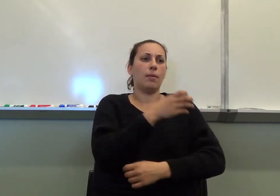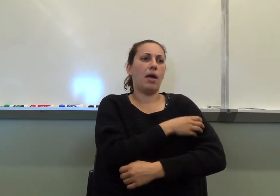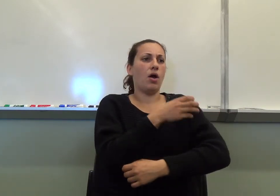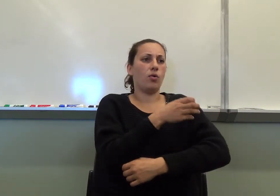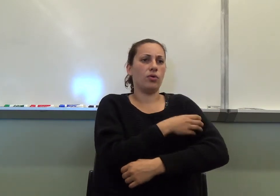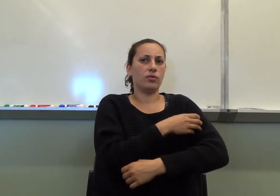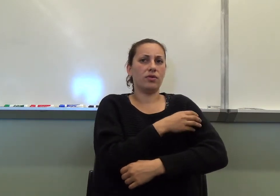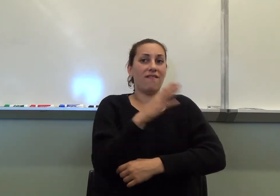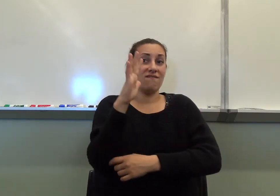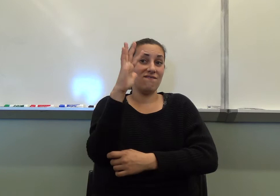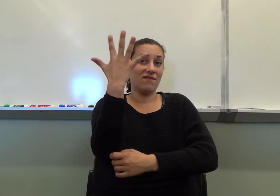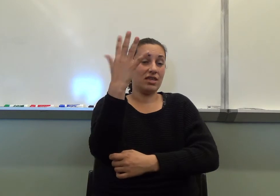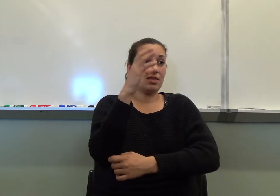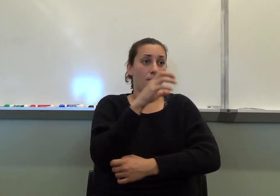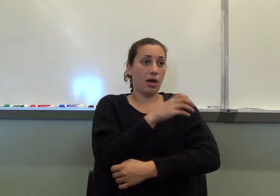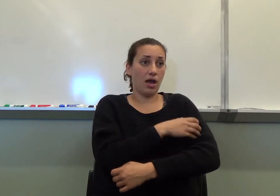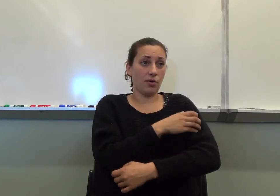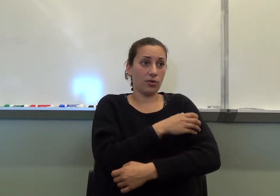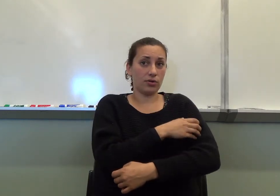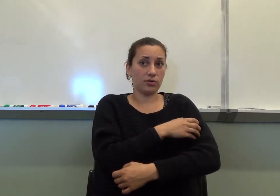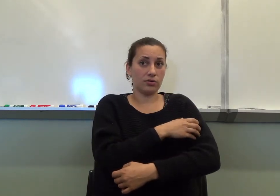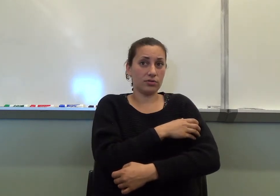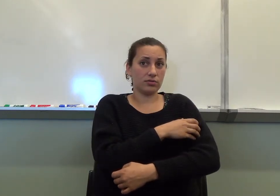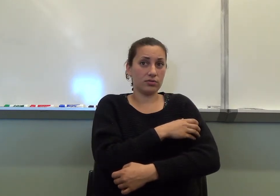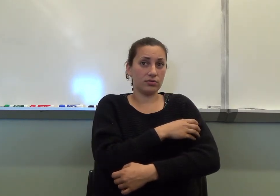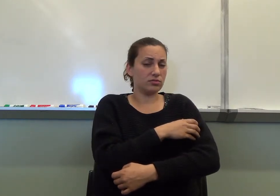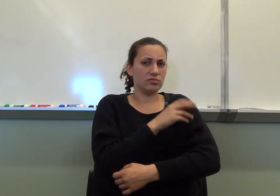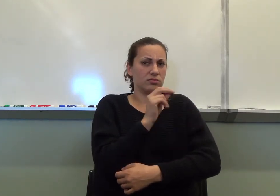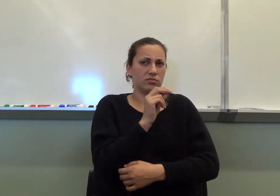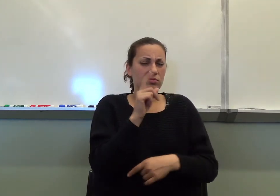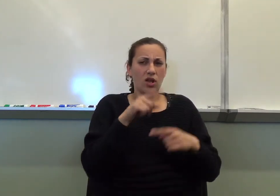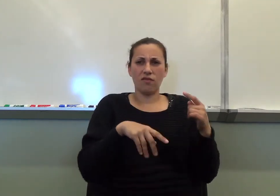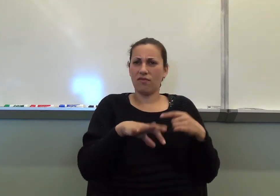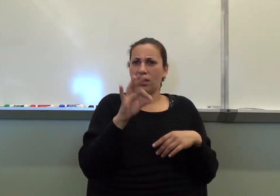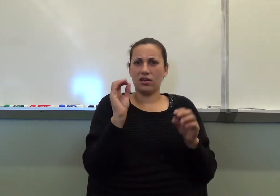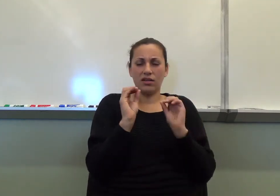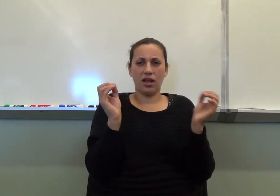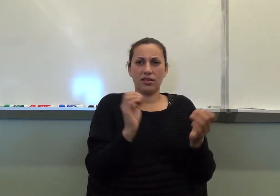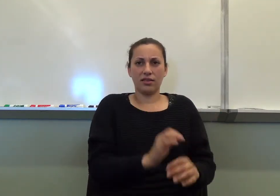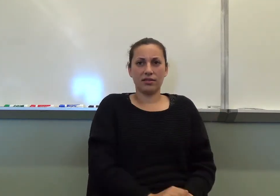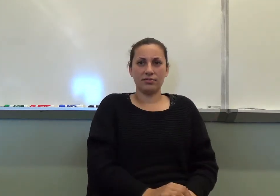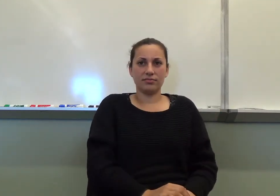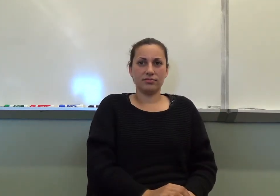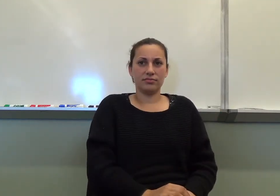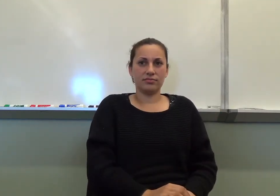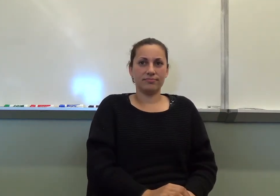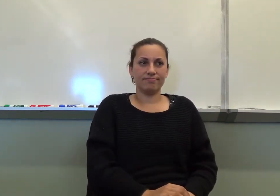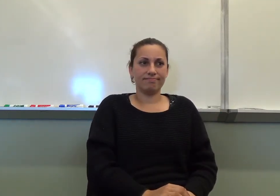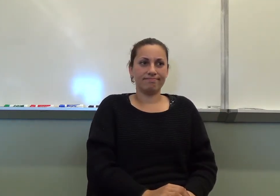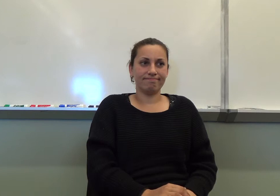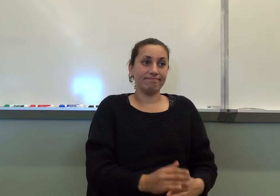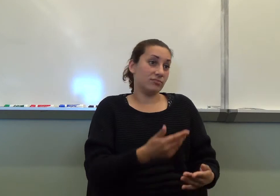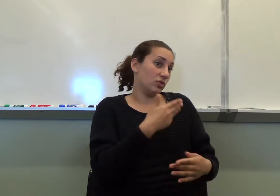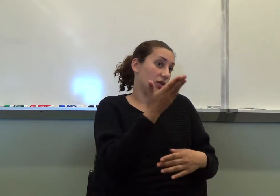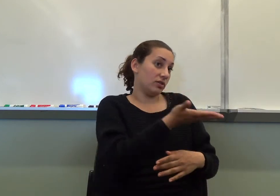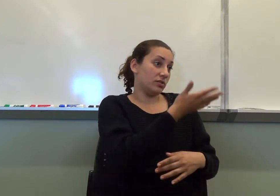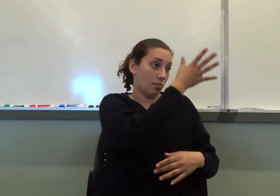Fifth powers? Nope. Couldn't find anything. So there was a man, I think